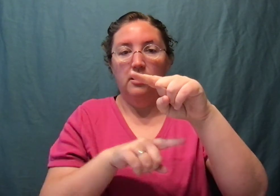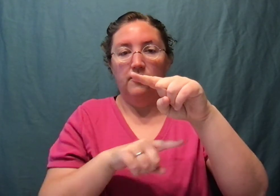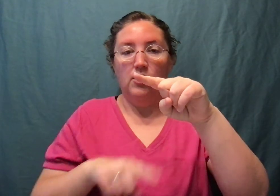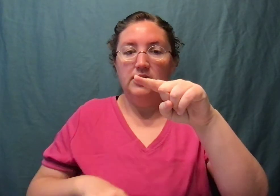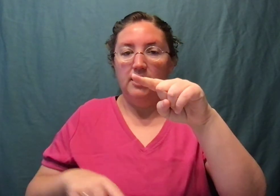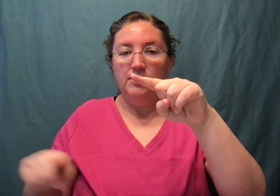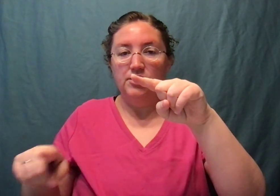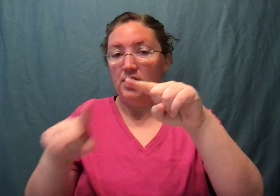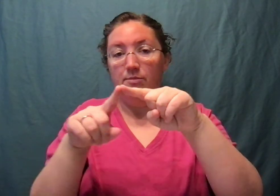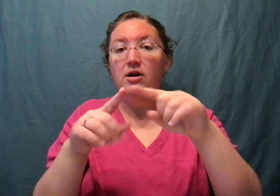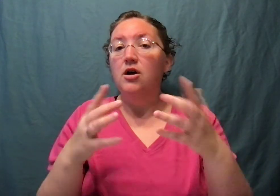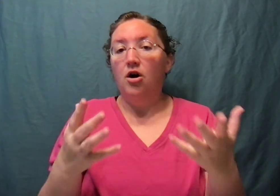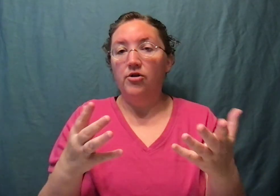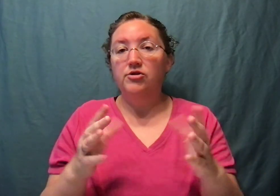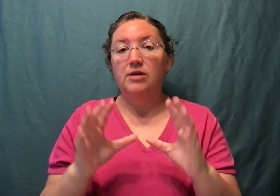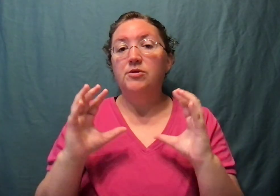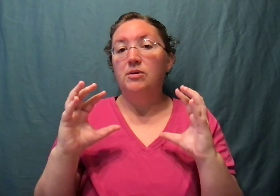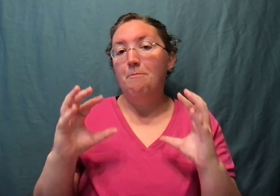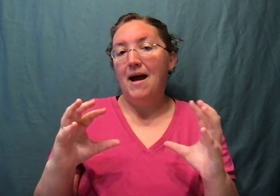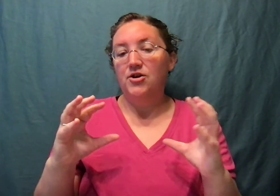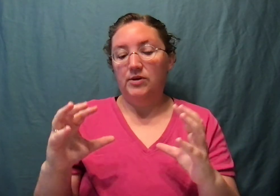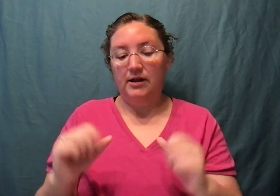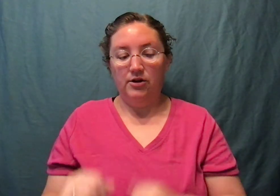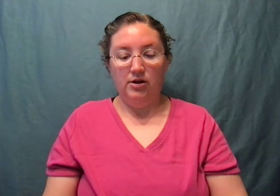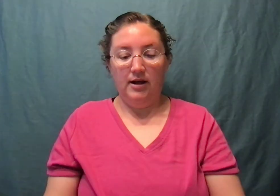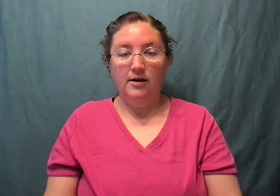or a diamond shape. All those shapes, you would match what they look like.